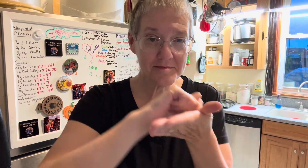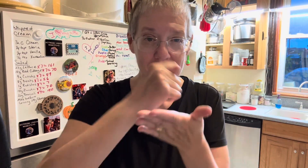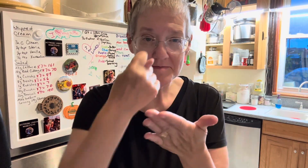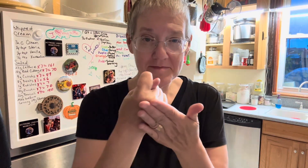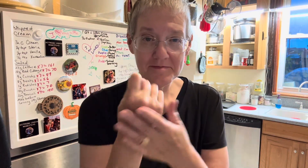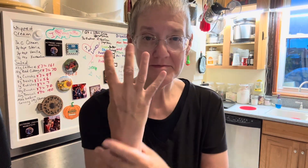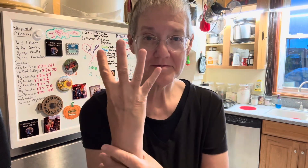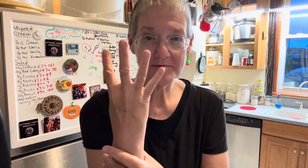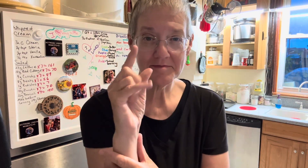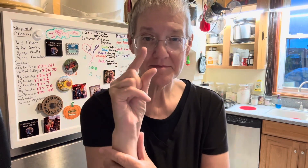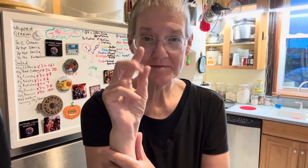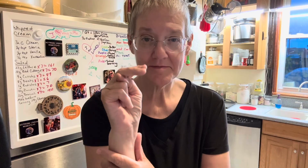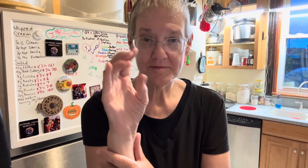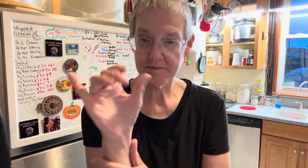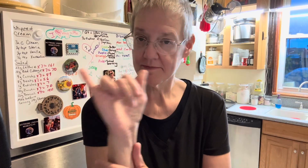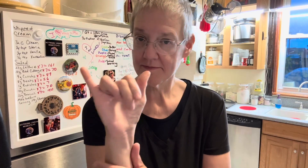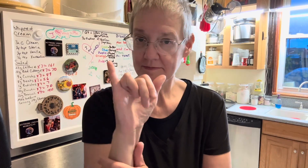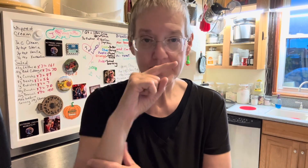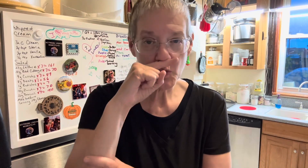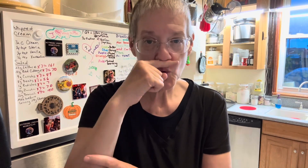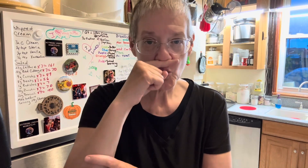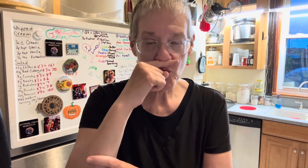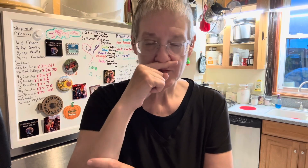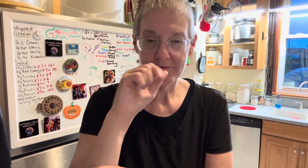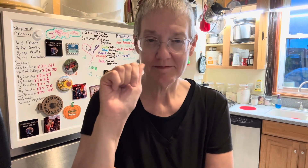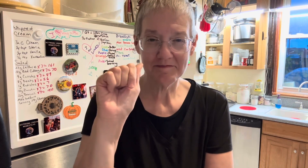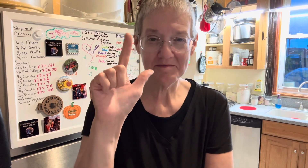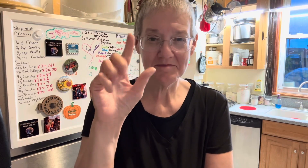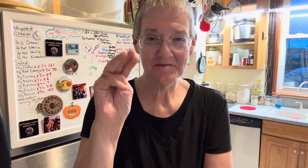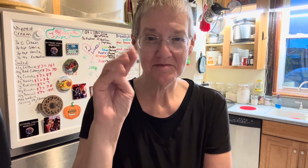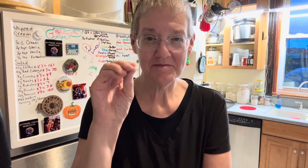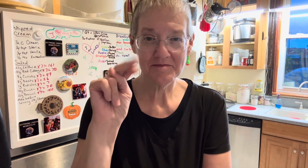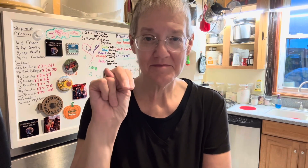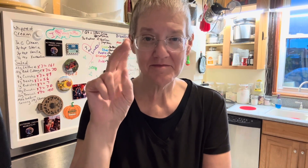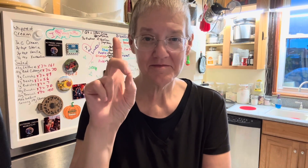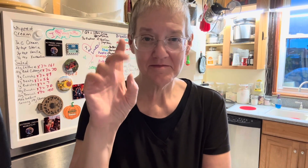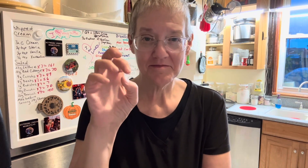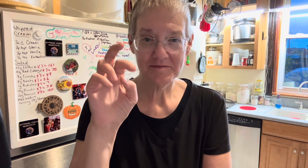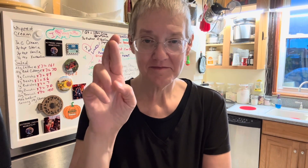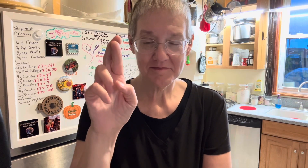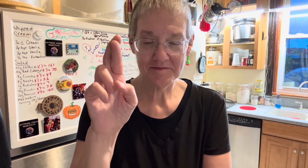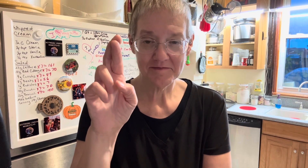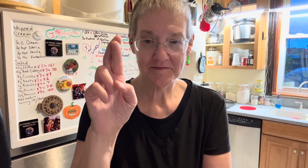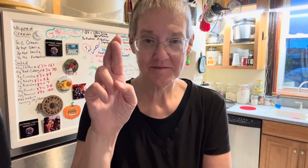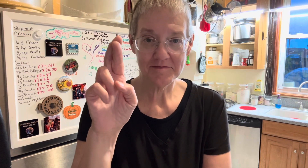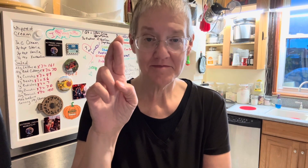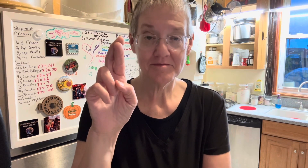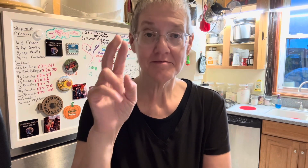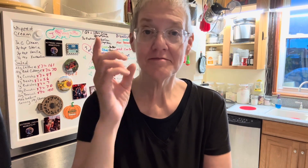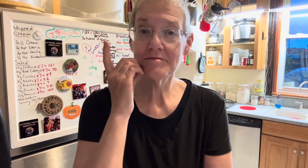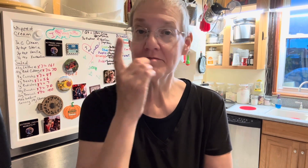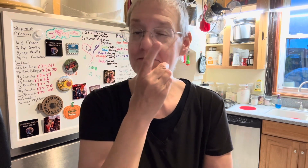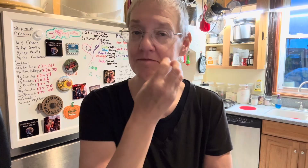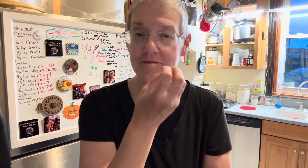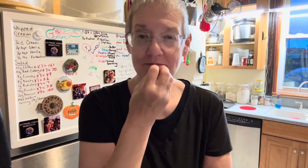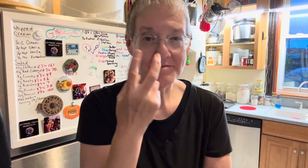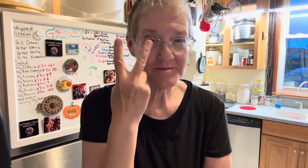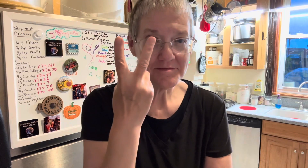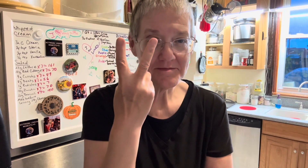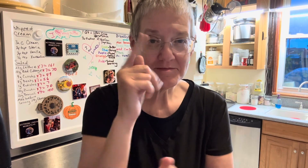1 tortilla is 4 grams of net carbs, and they're like a corn tortilla made with almond flour. Dale